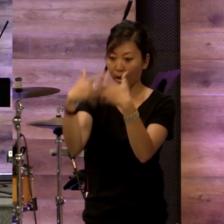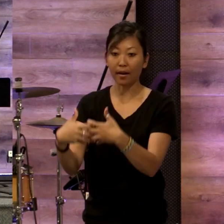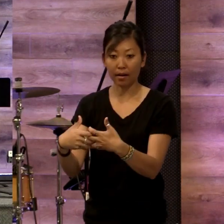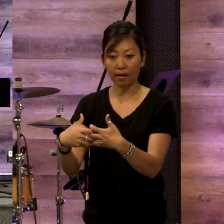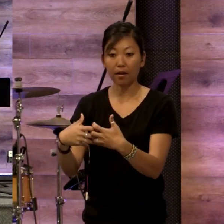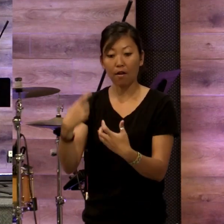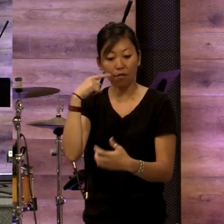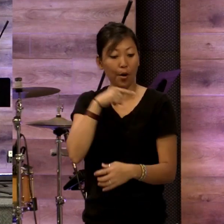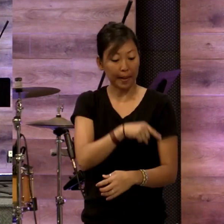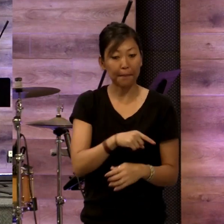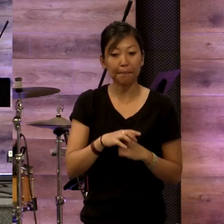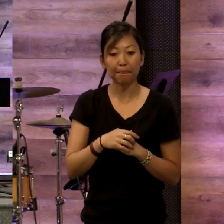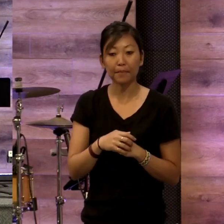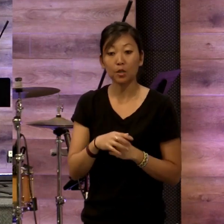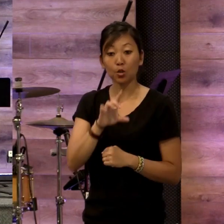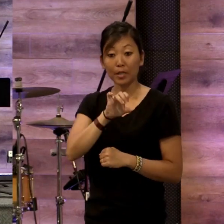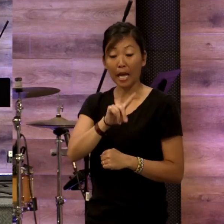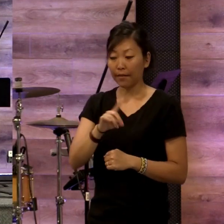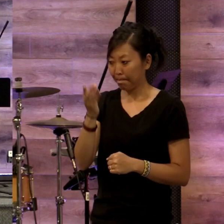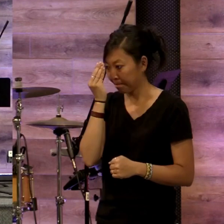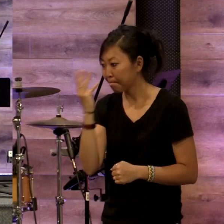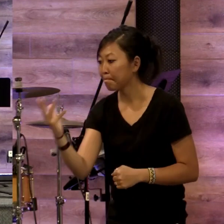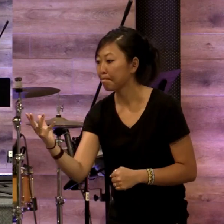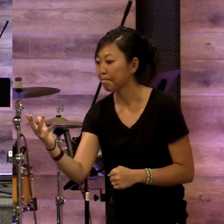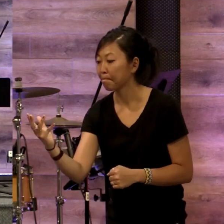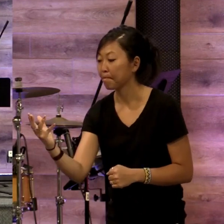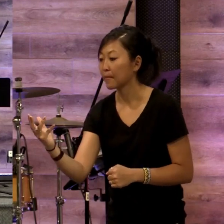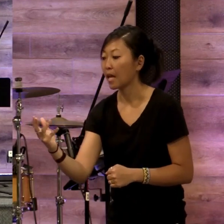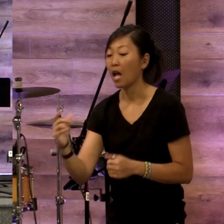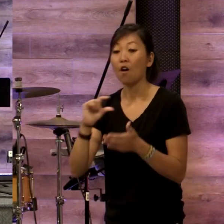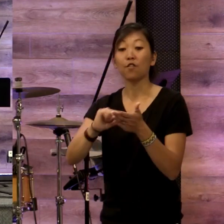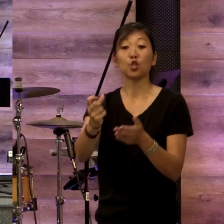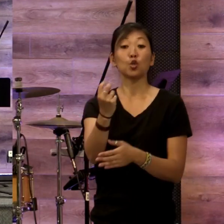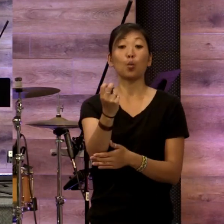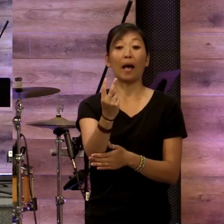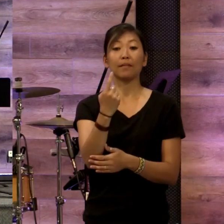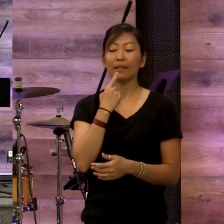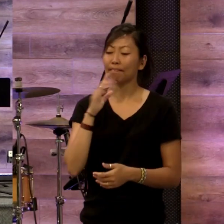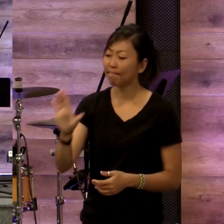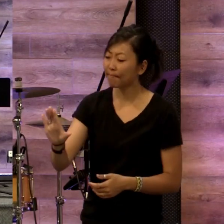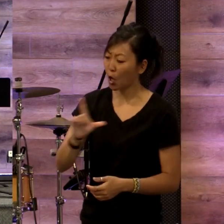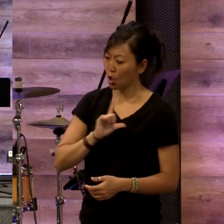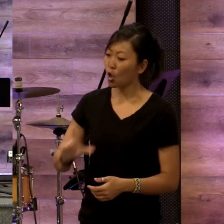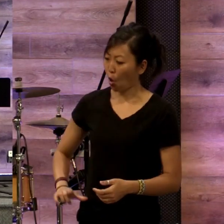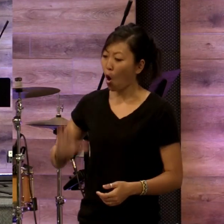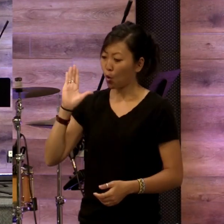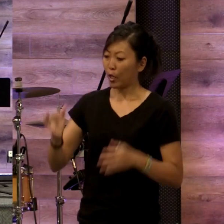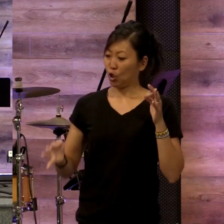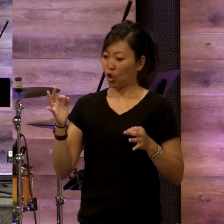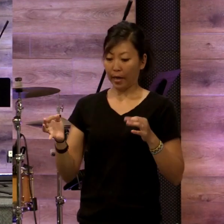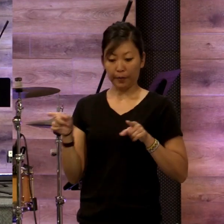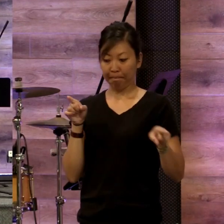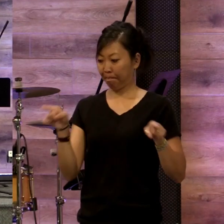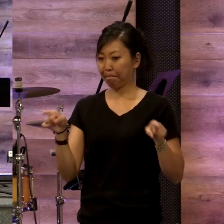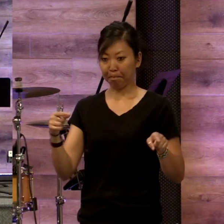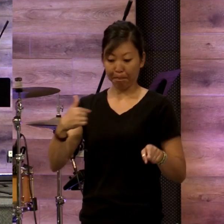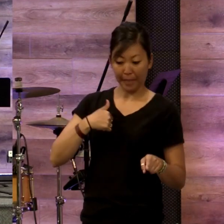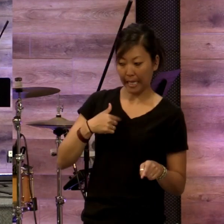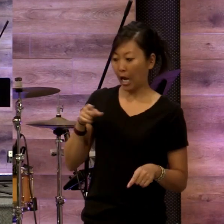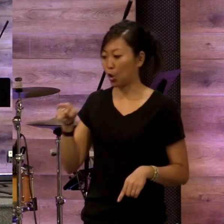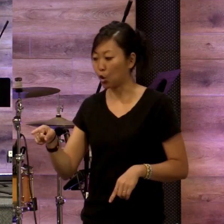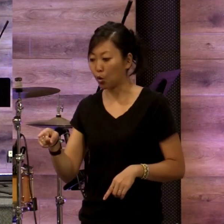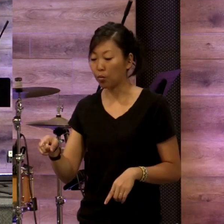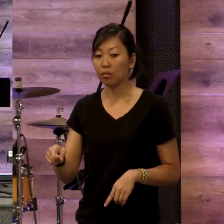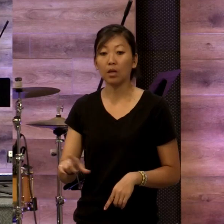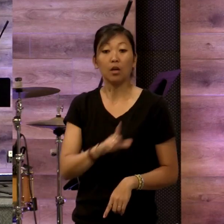into Saul's hands and the Lord's hand, and he says in verse 12, may the Lord judge between me and you, and may the Lord avenge